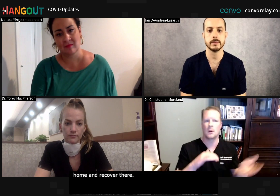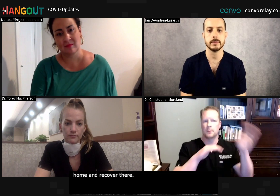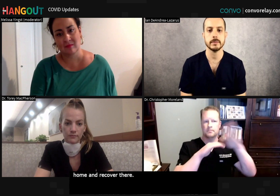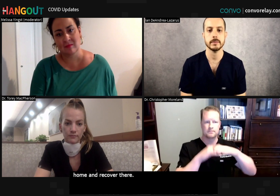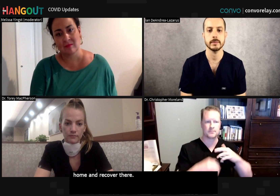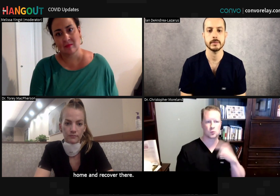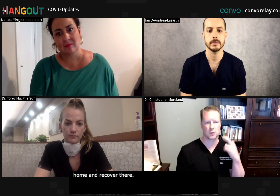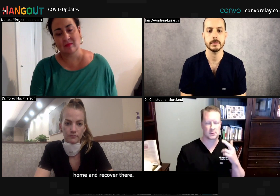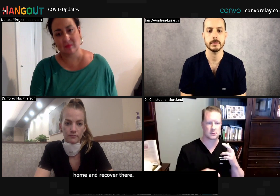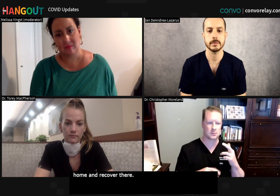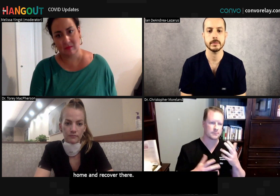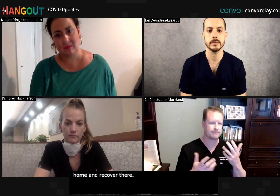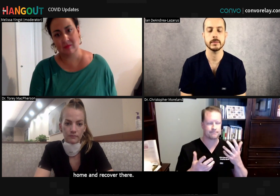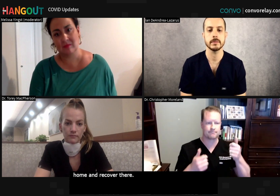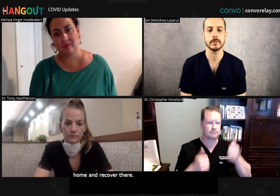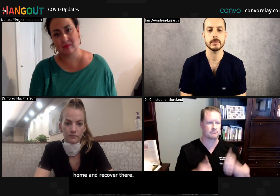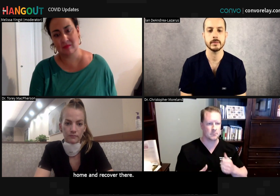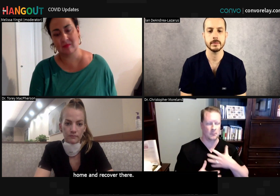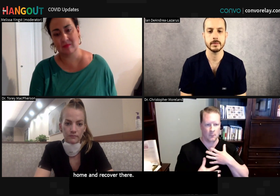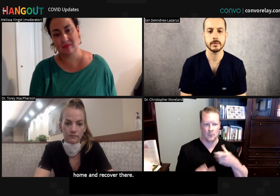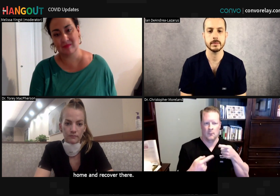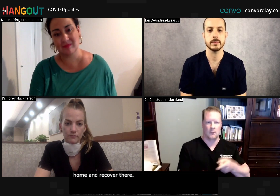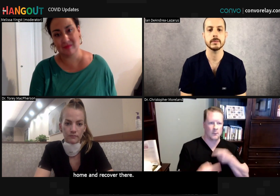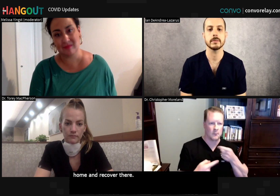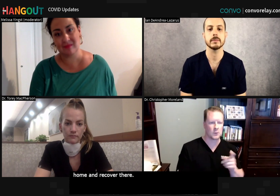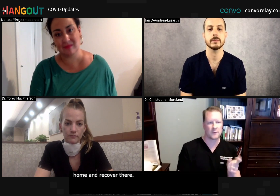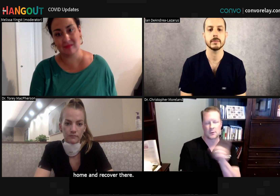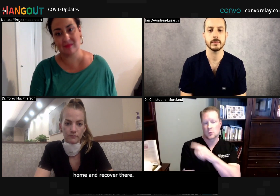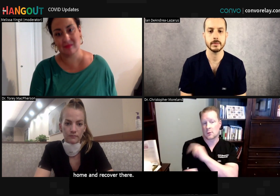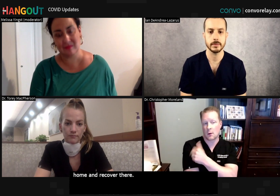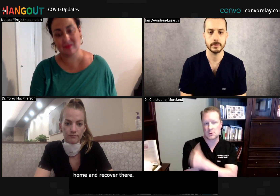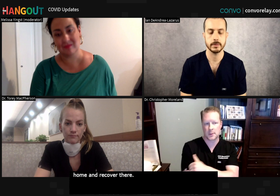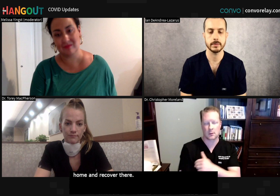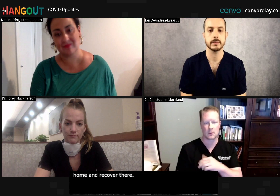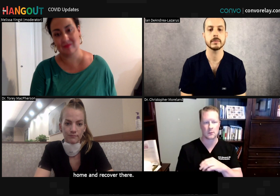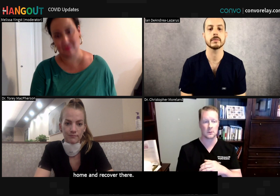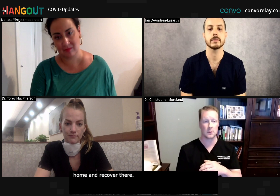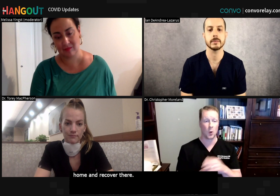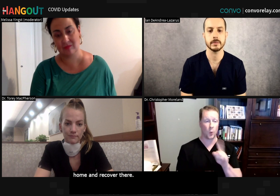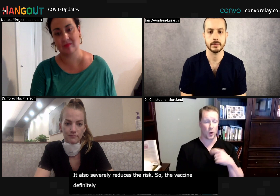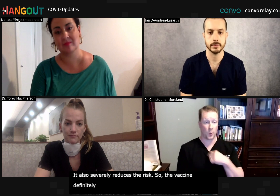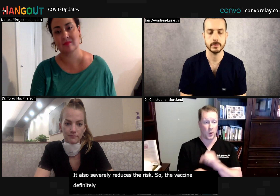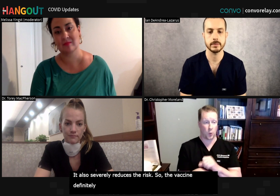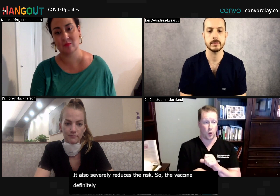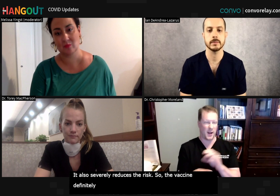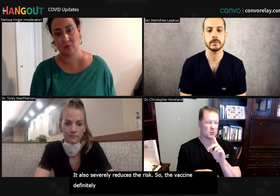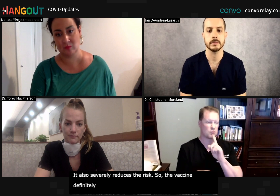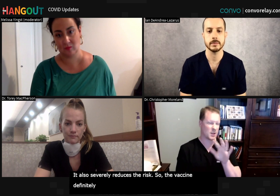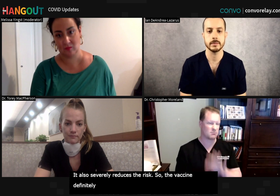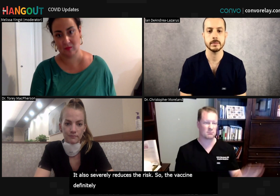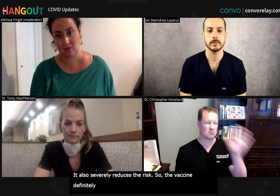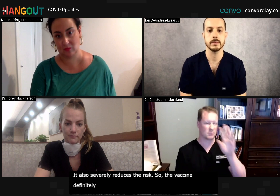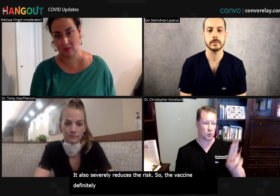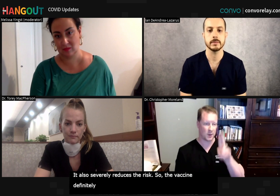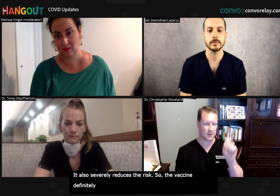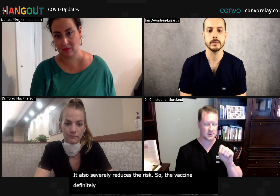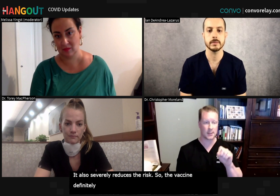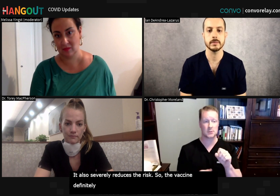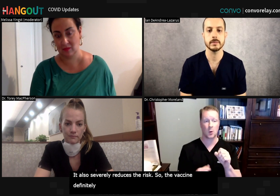the vaccine definitely helps. If you do not get vaccinated, you're increasing your risk of being hospitalized from getting